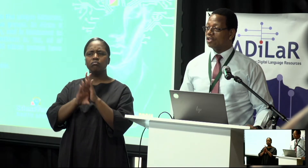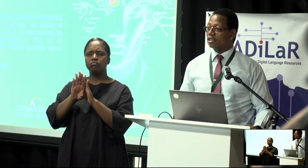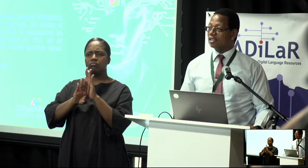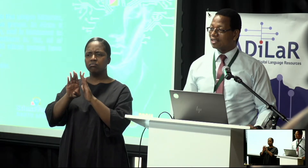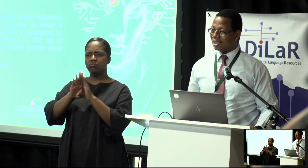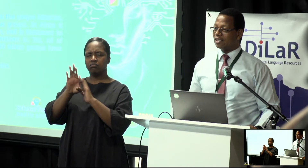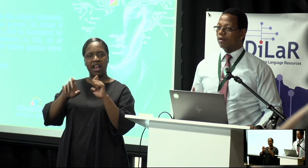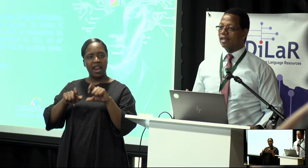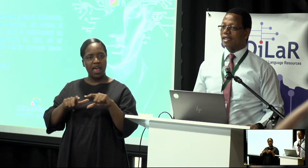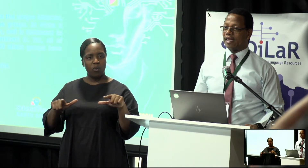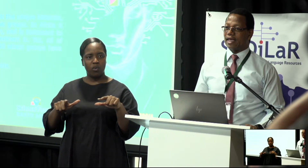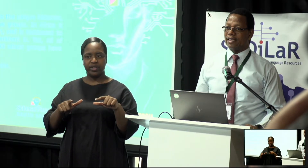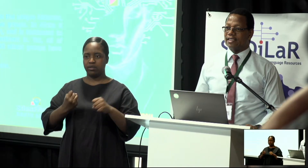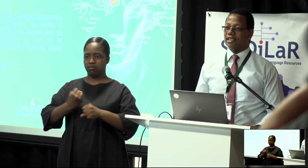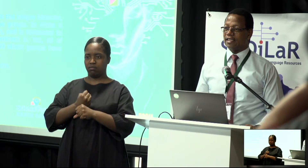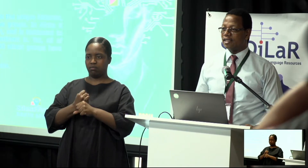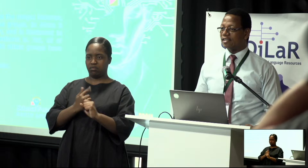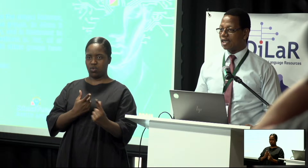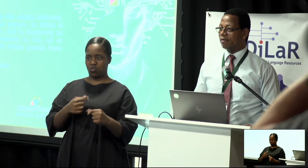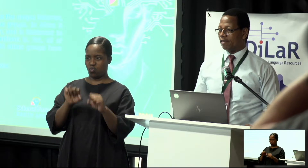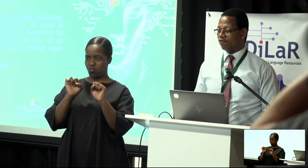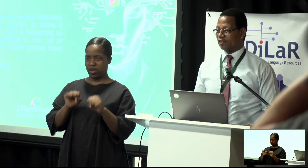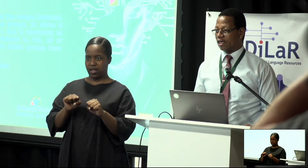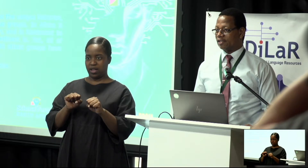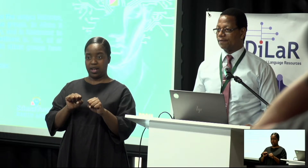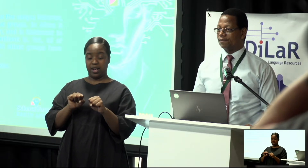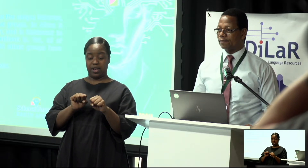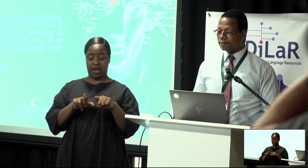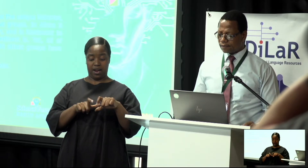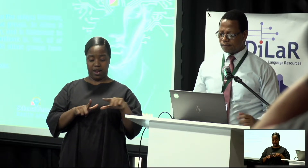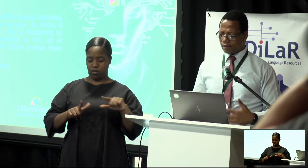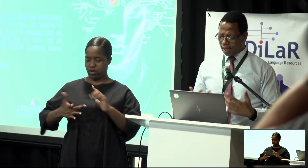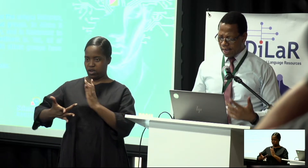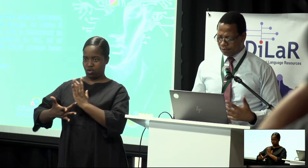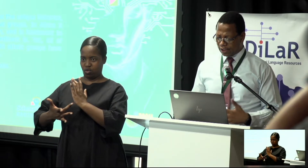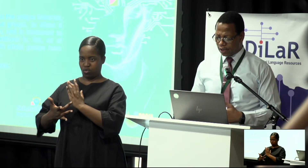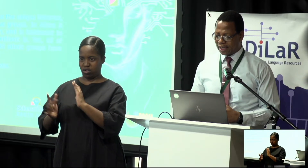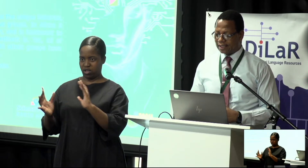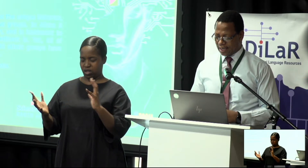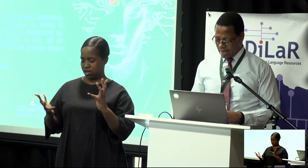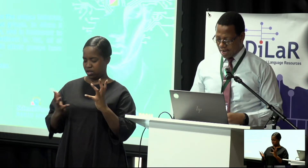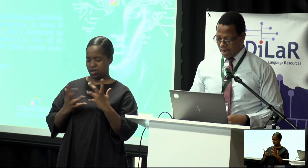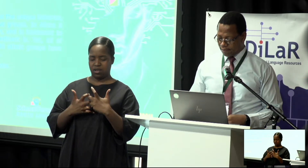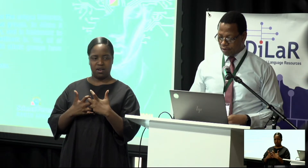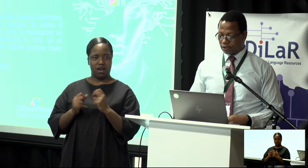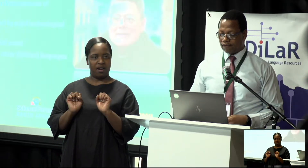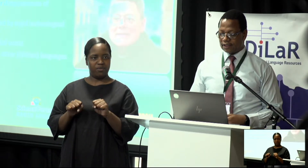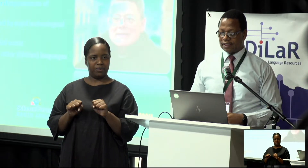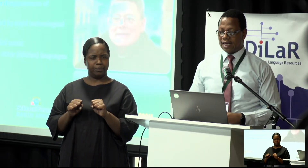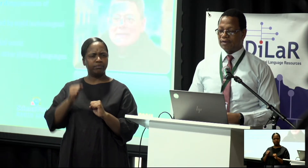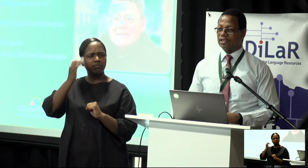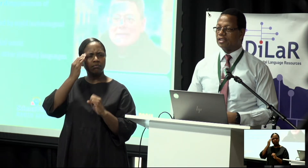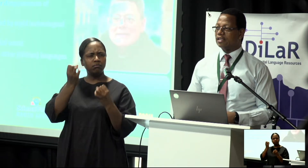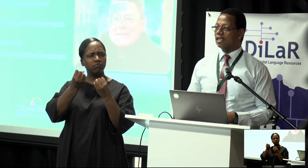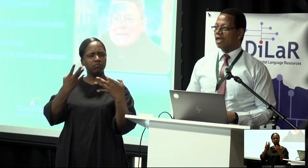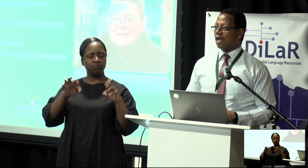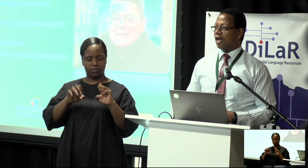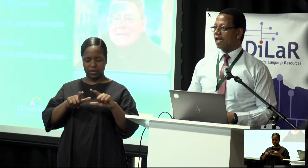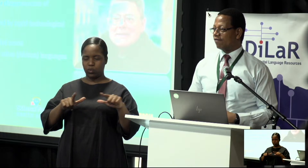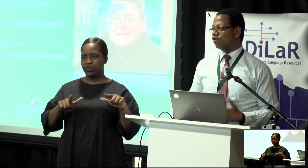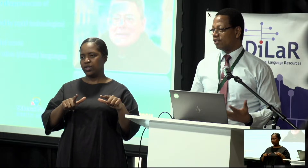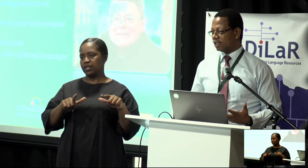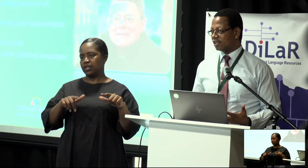these languages in such a way that they can sit in the cyber infrastructure. And we know that most of these